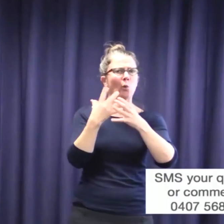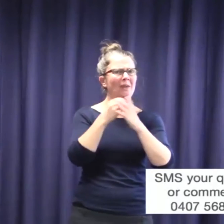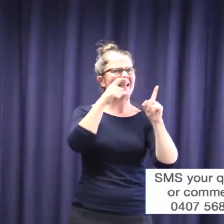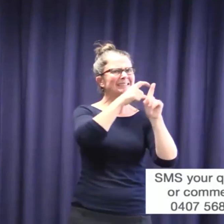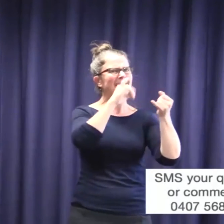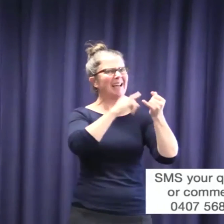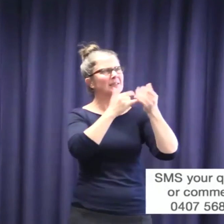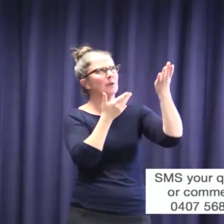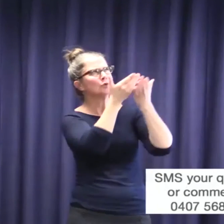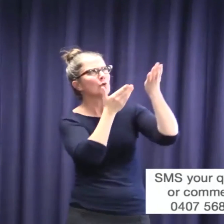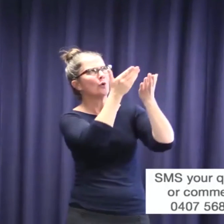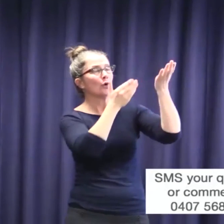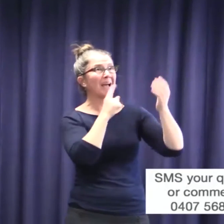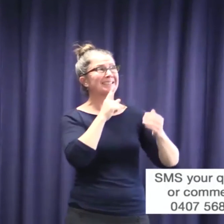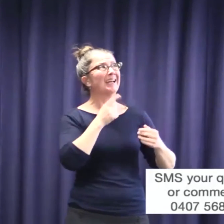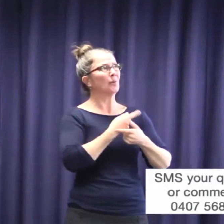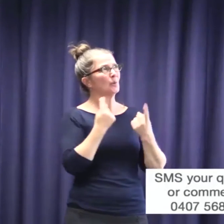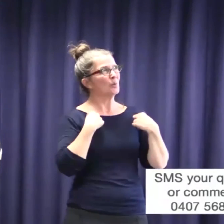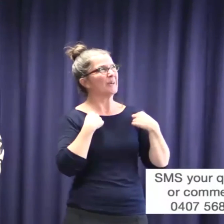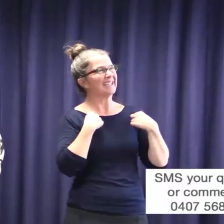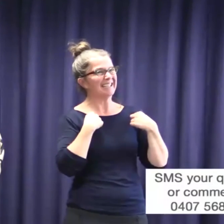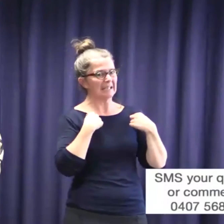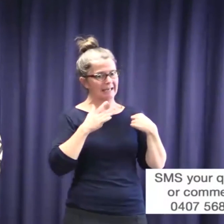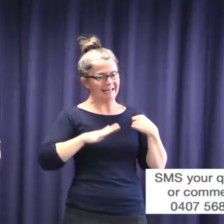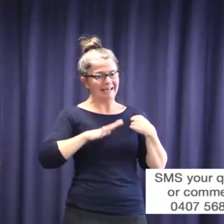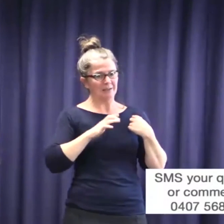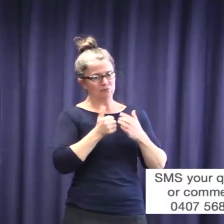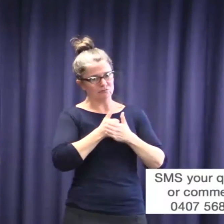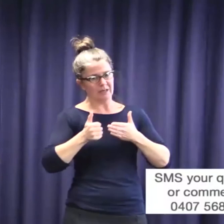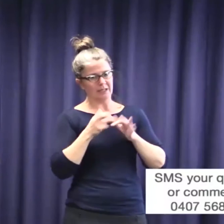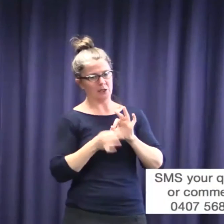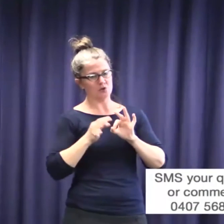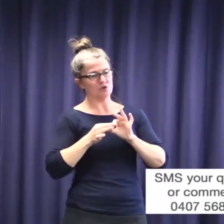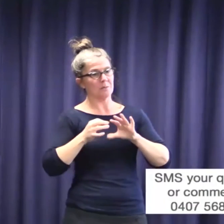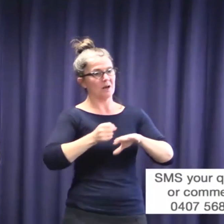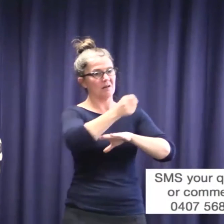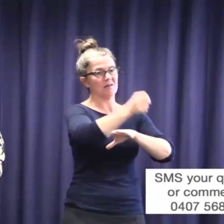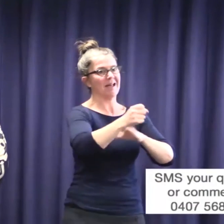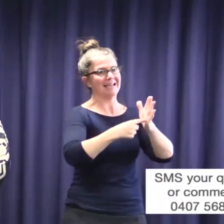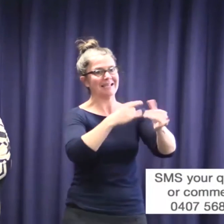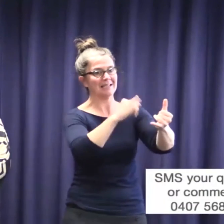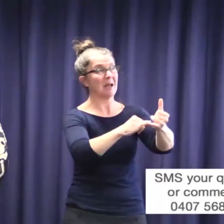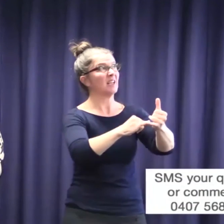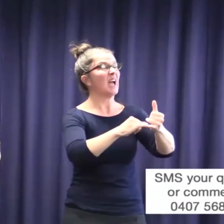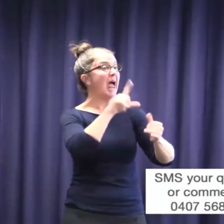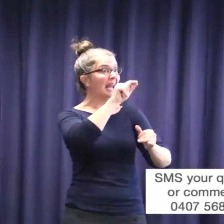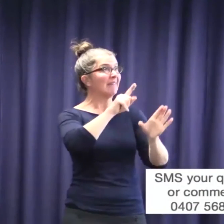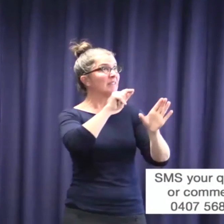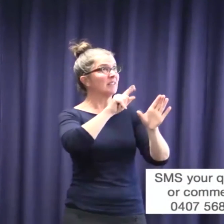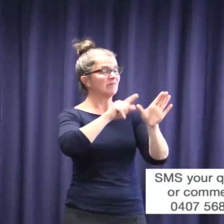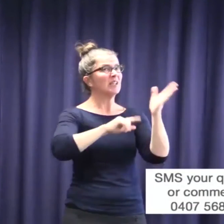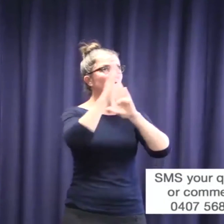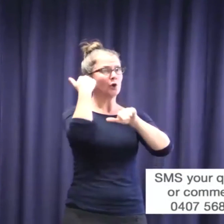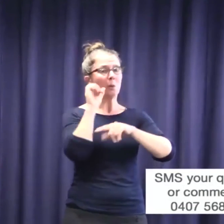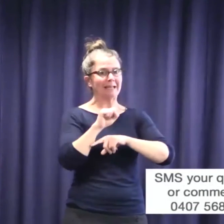having a dedicated interpreter in Tasmania some 11 or 12 years ago has changed significantly